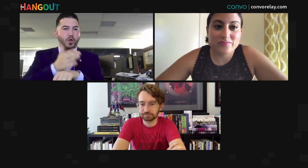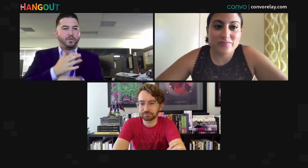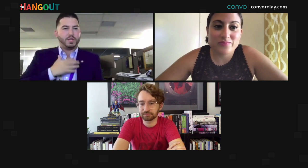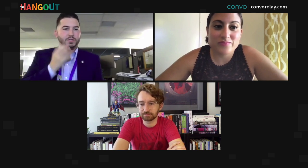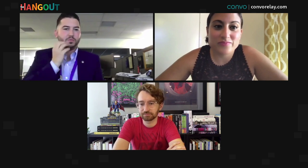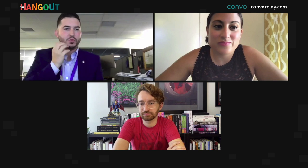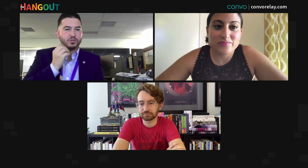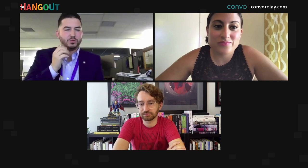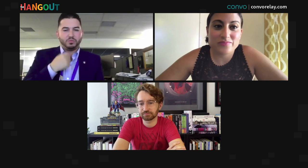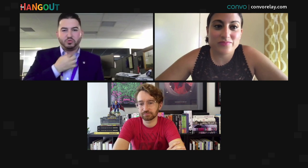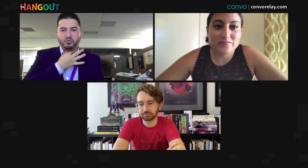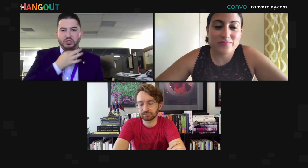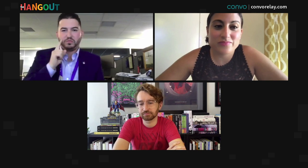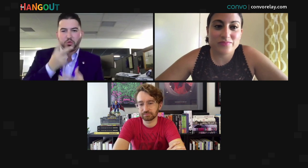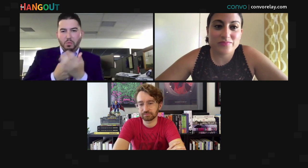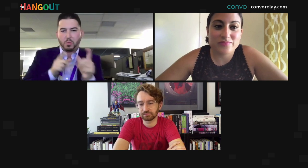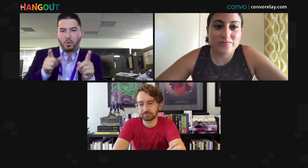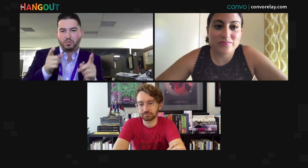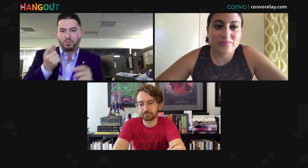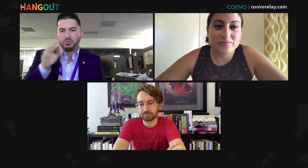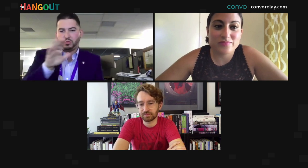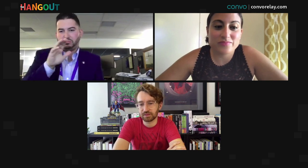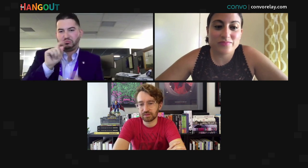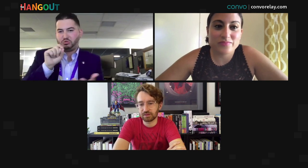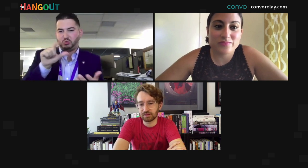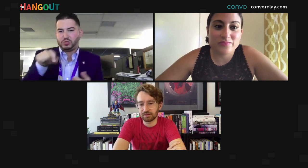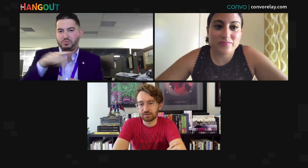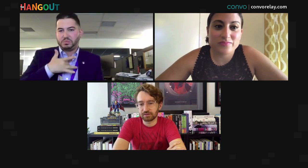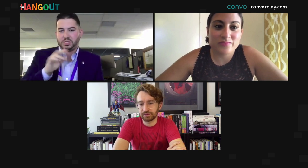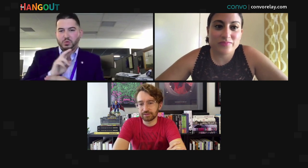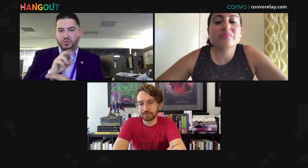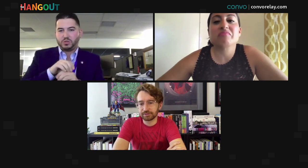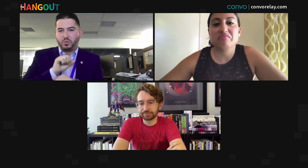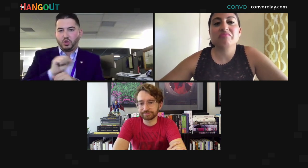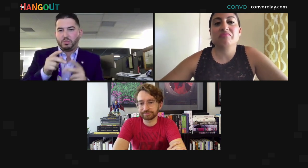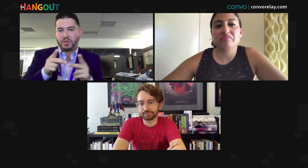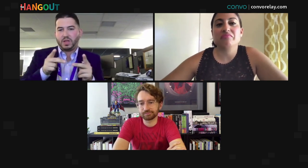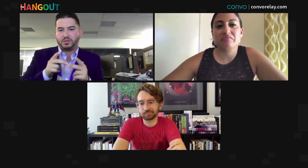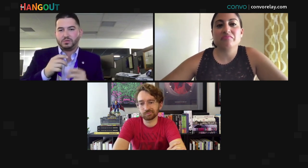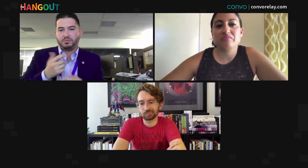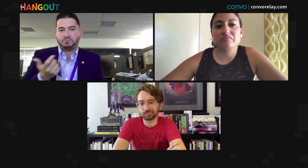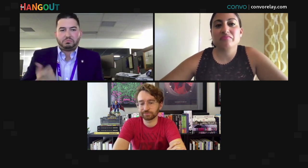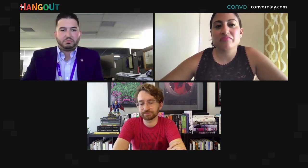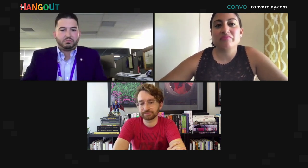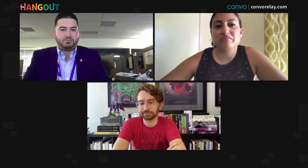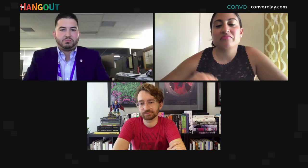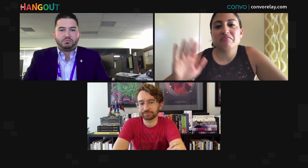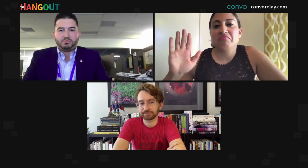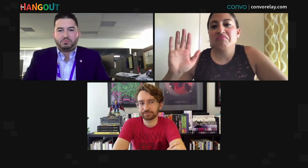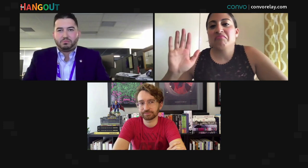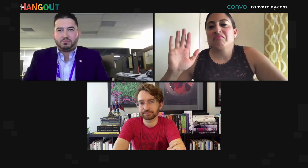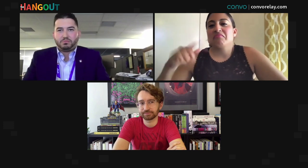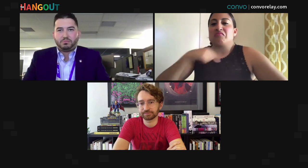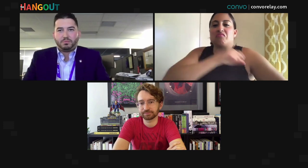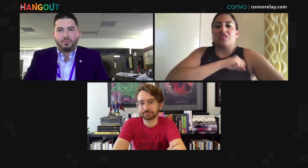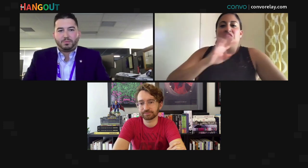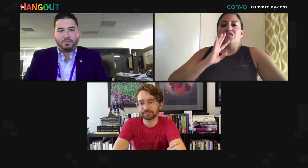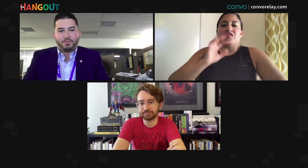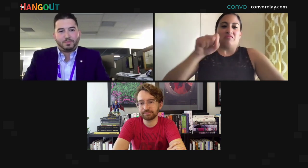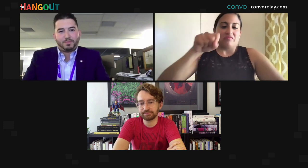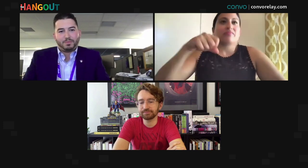and universal access point, what are some tools that we could utilize to improve access as a whole in the